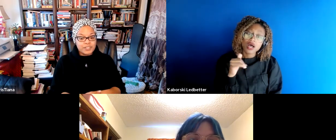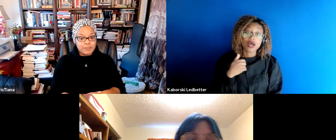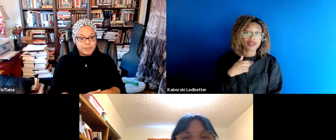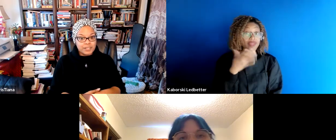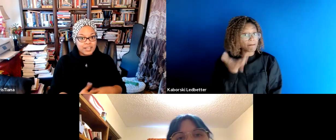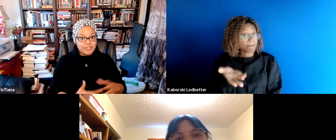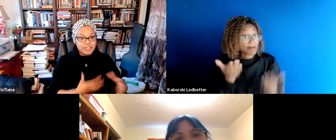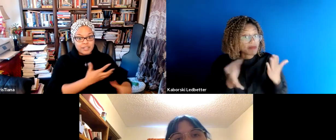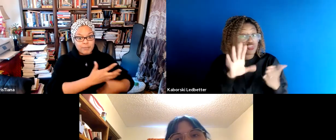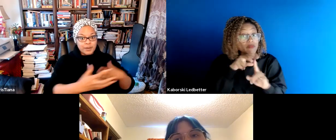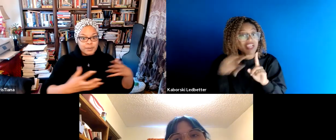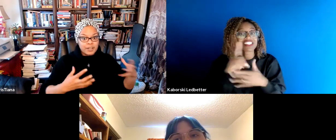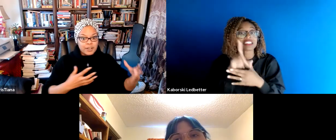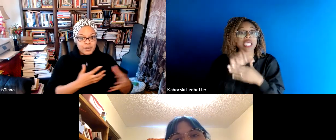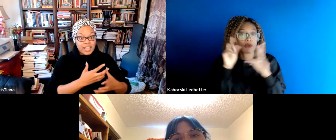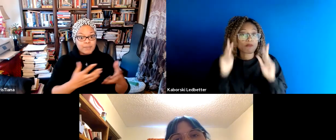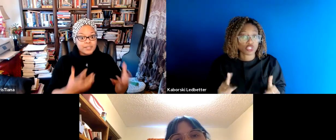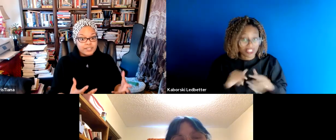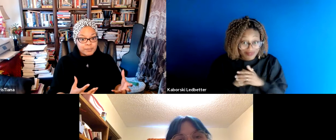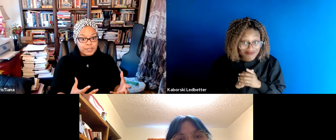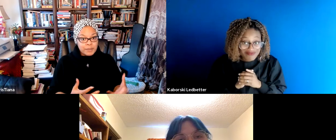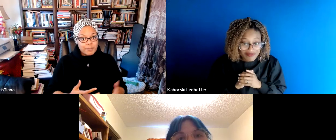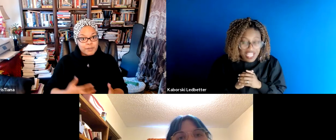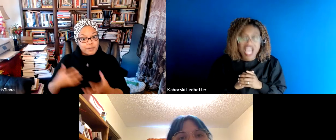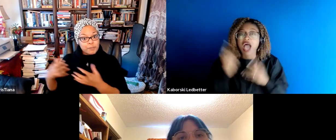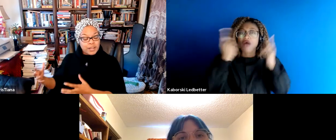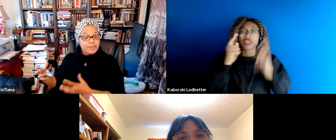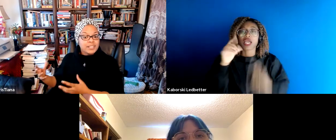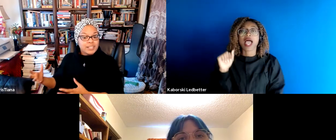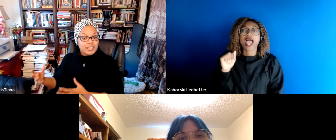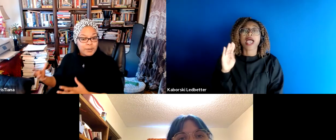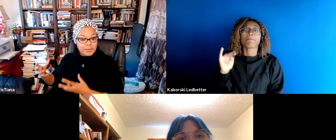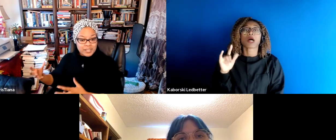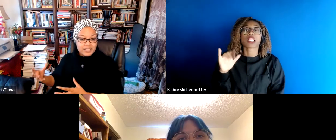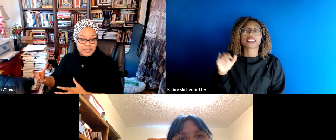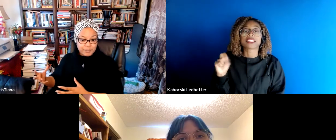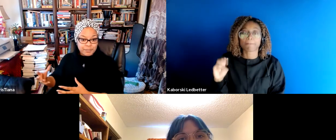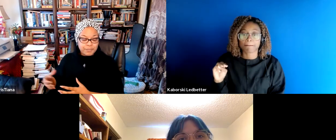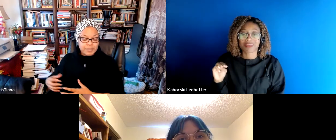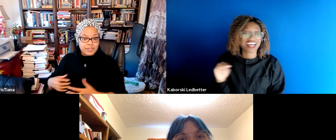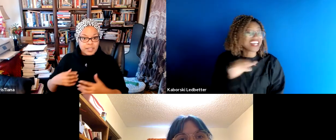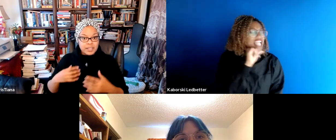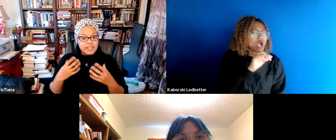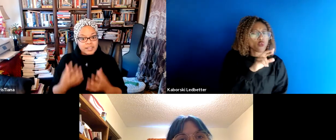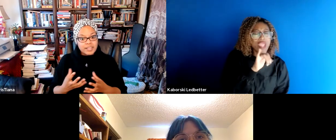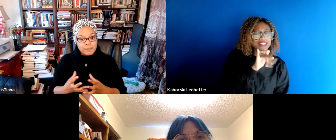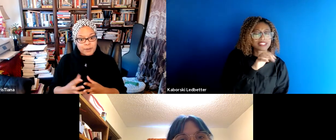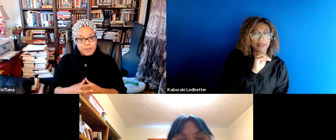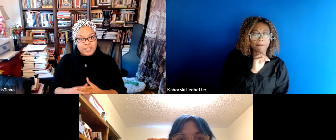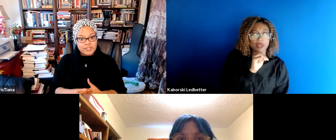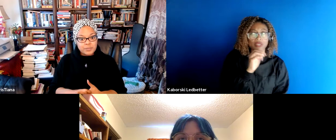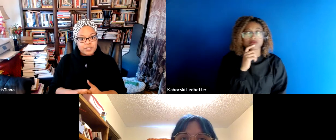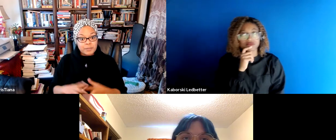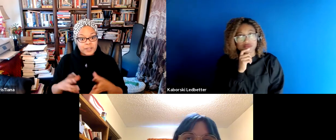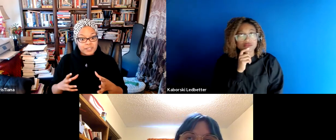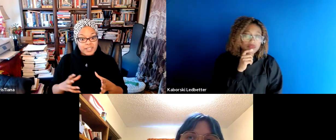for example, and I have to think about ableism, but perhaps not think about racism, then think about